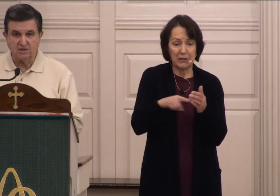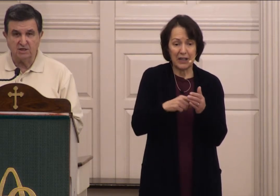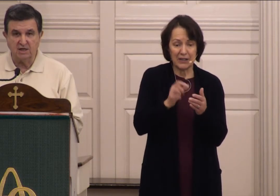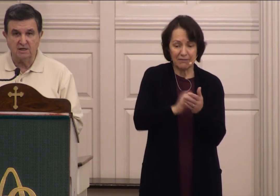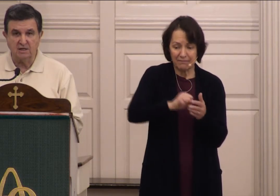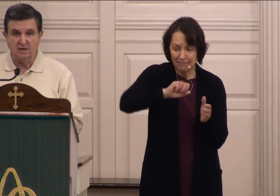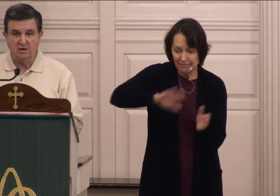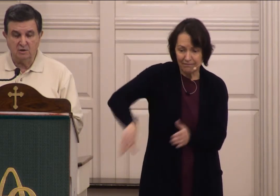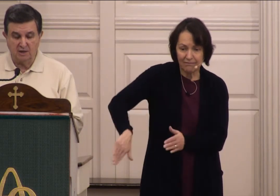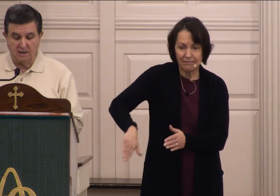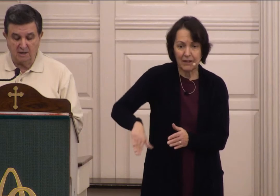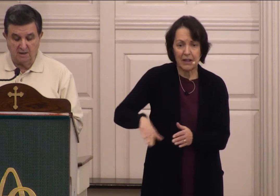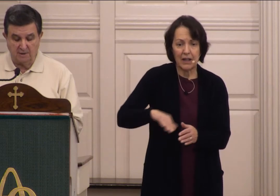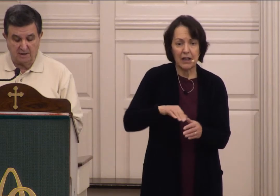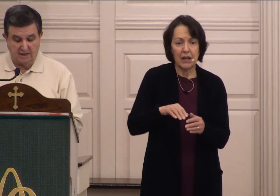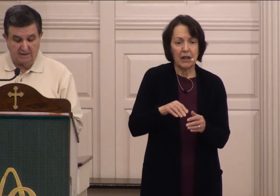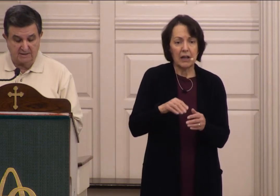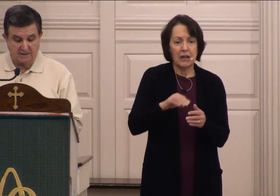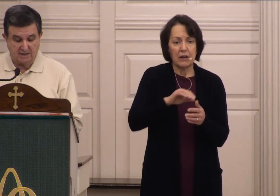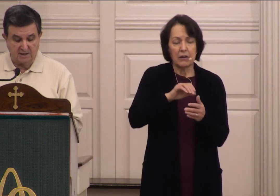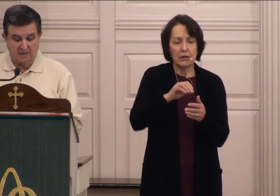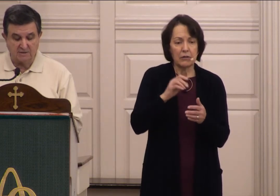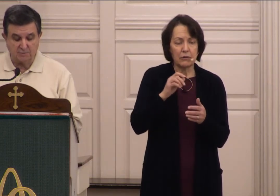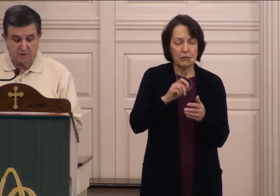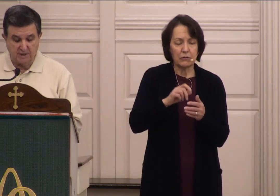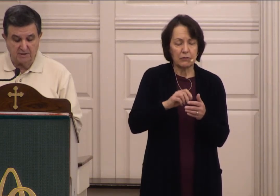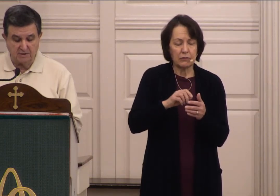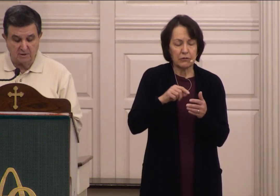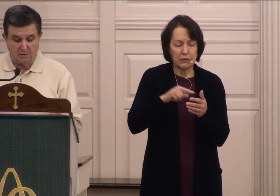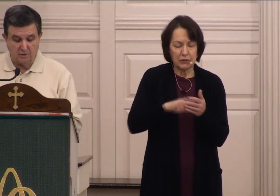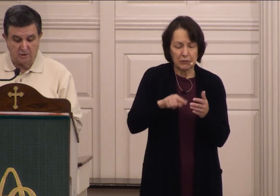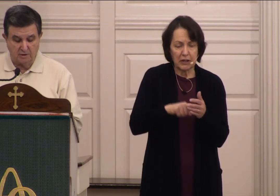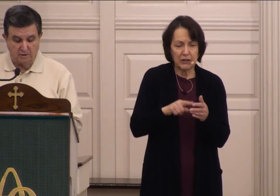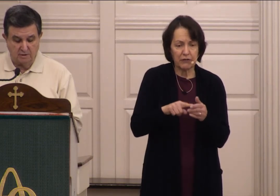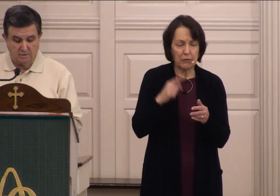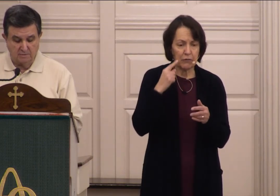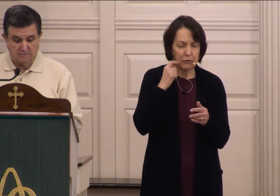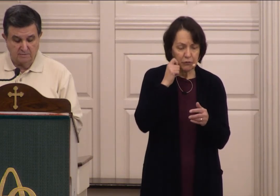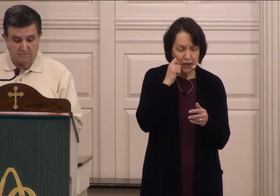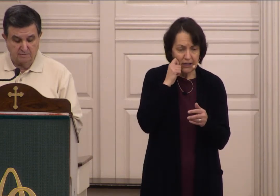nationality, or economic class, let us pray to the Lord.